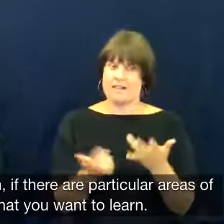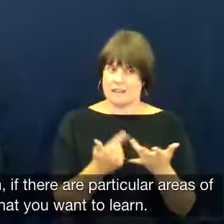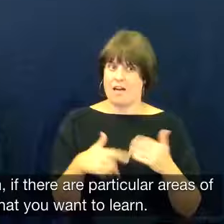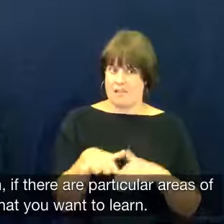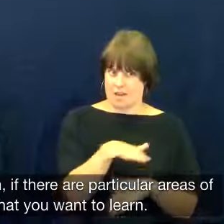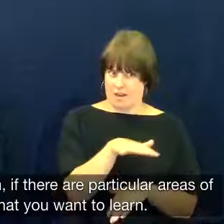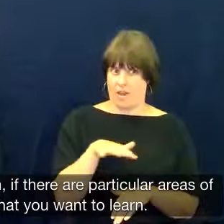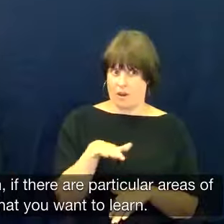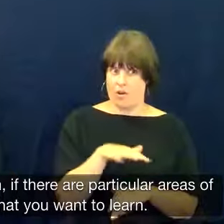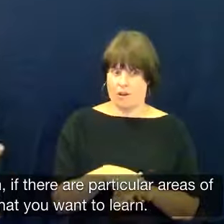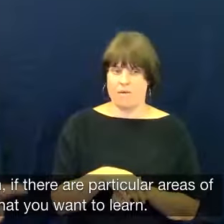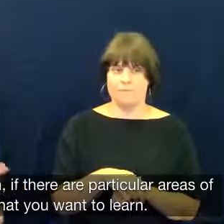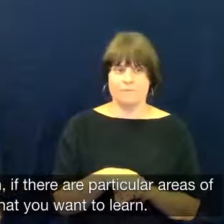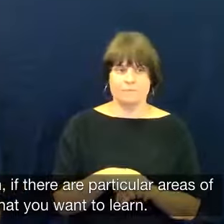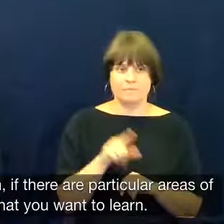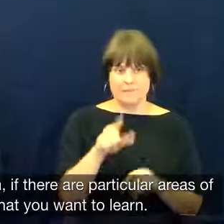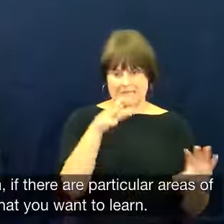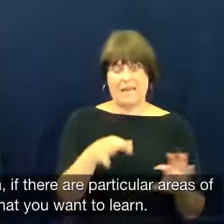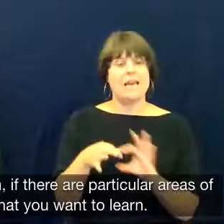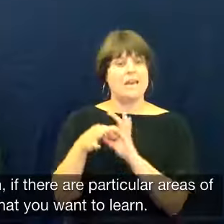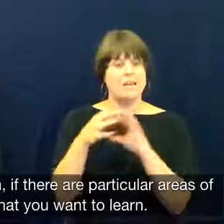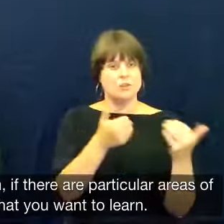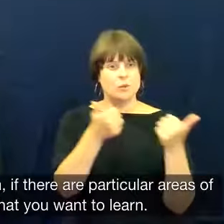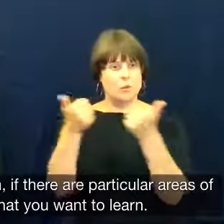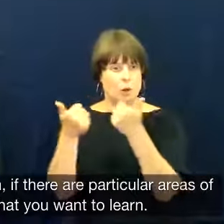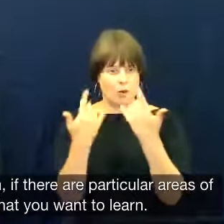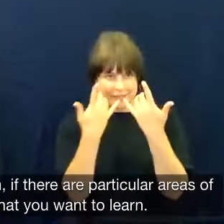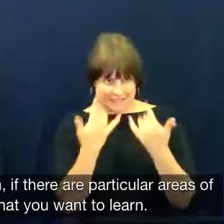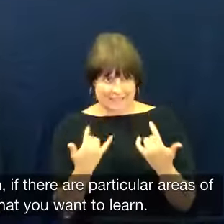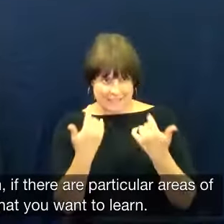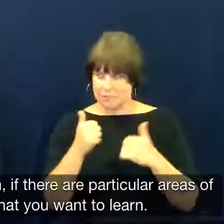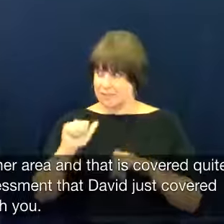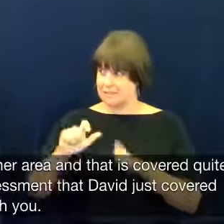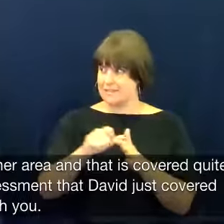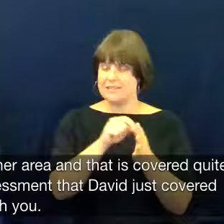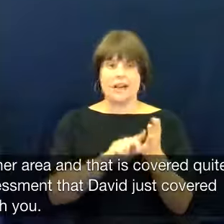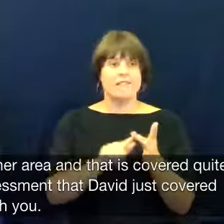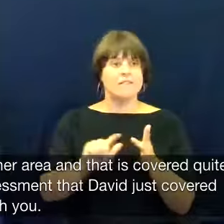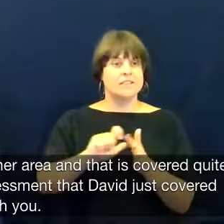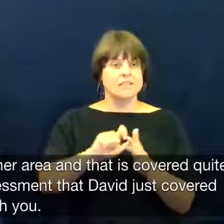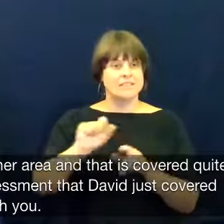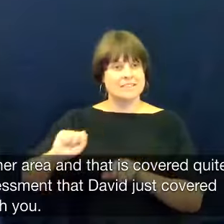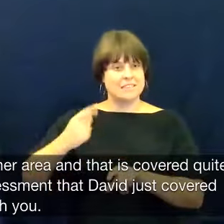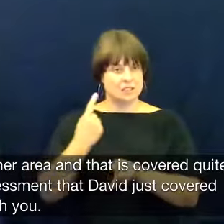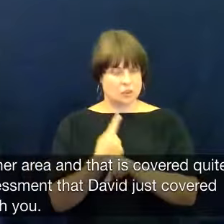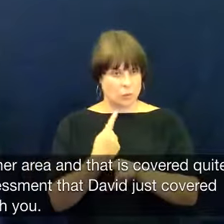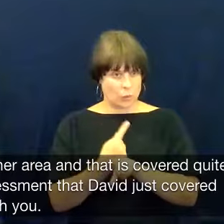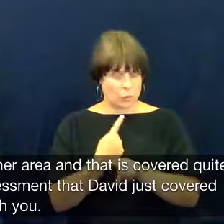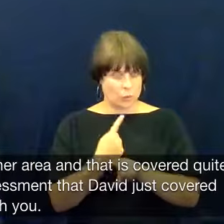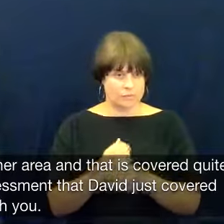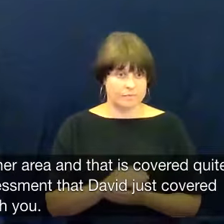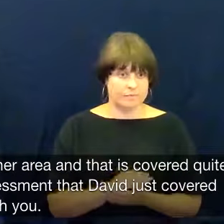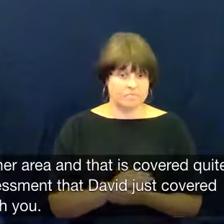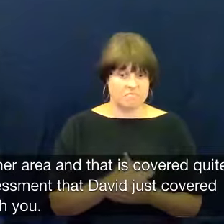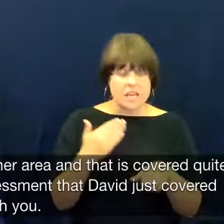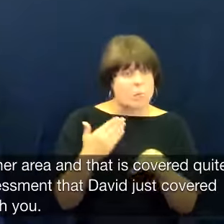the wellness assessment that David just covered with you. Employment is another area that you